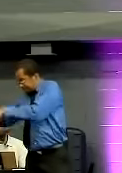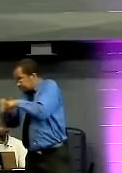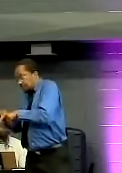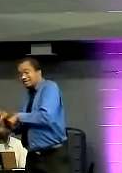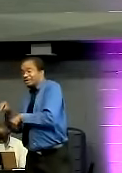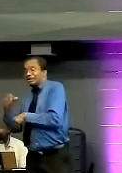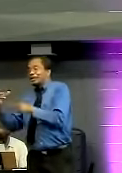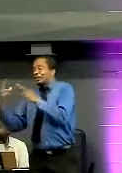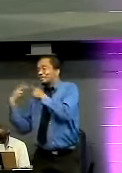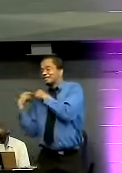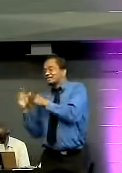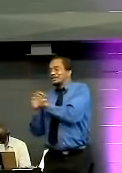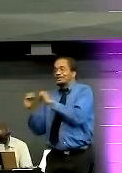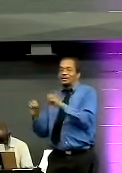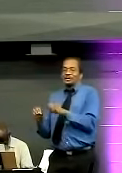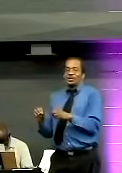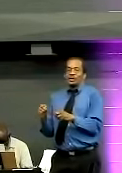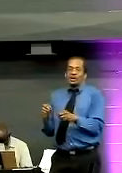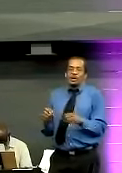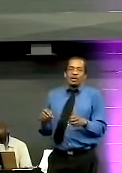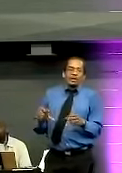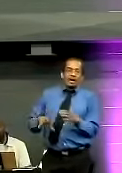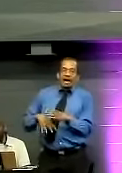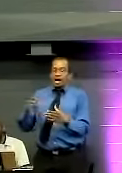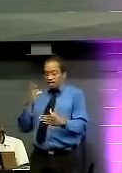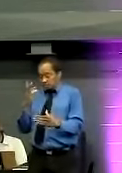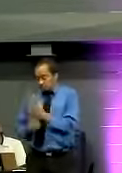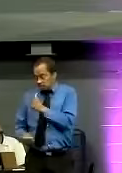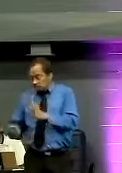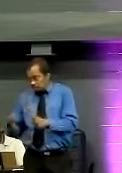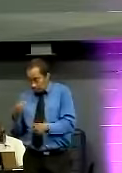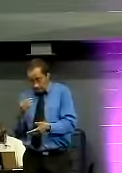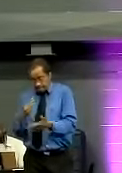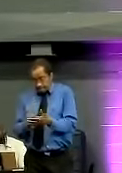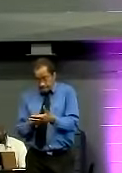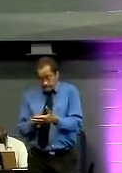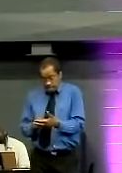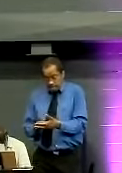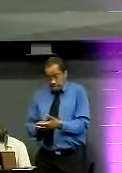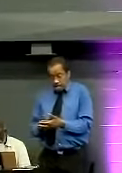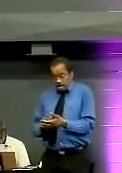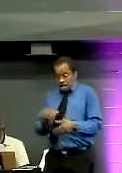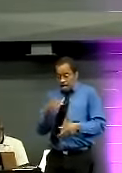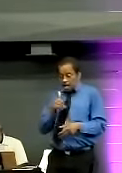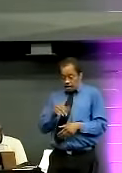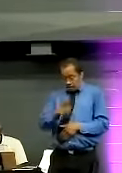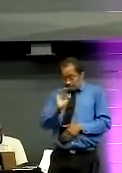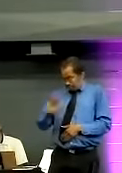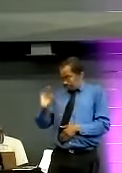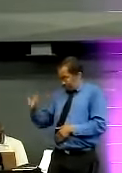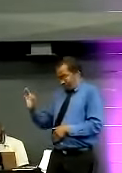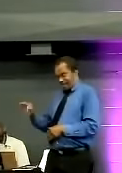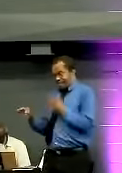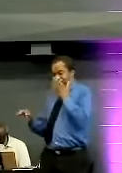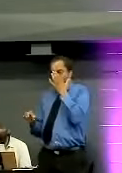it. I know that because once I lost my wallet and threw it away, I could no longer find it. Right? Because it ain't mine no more. You give it to somebody